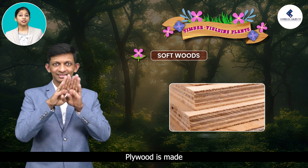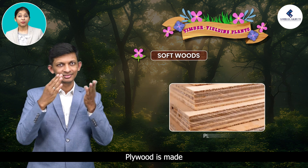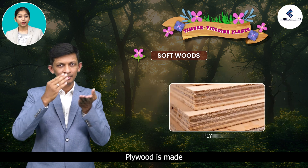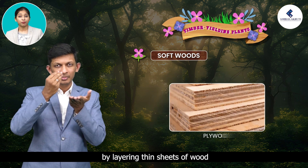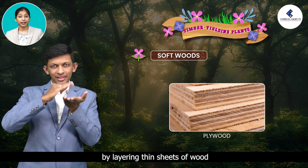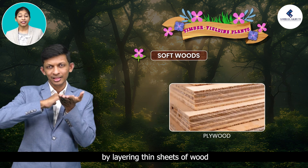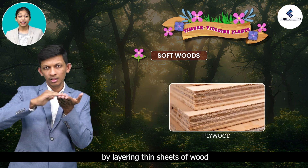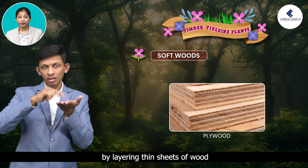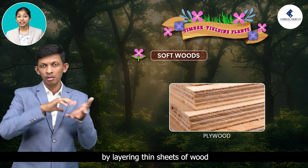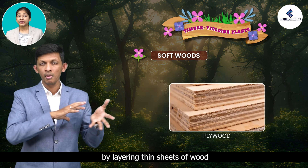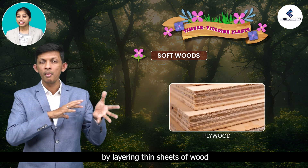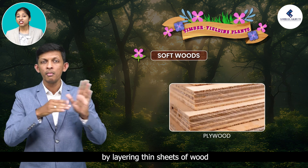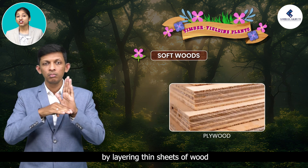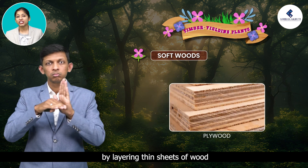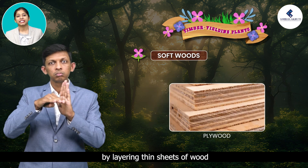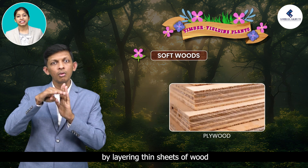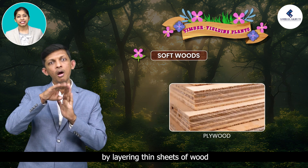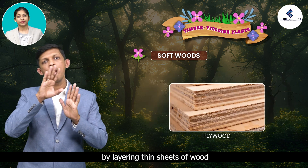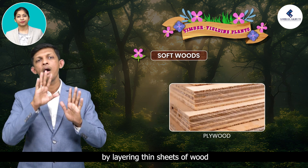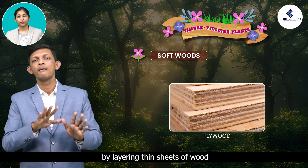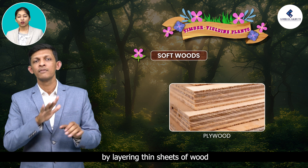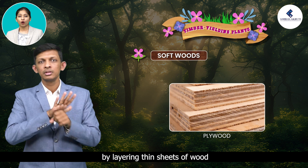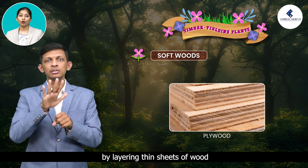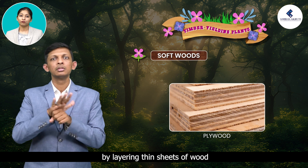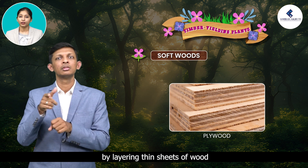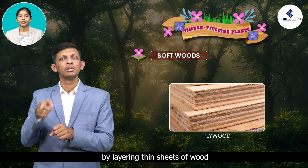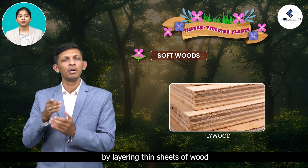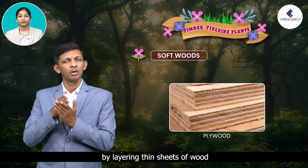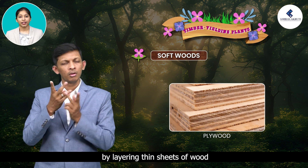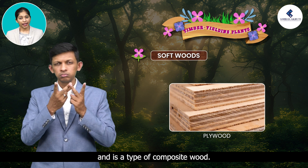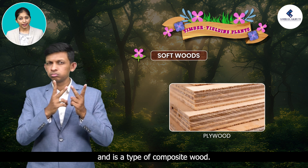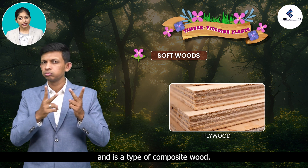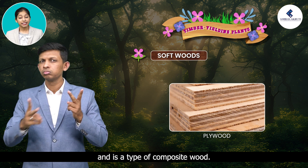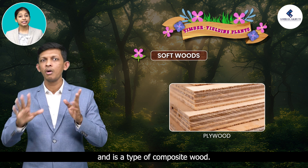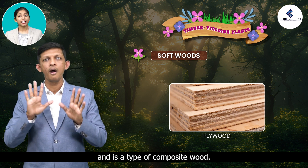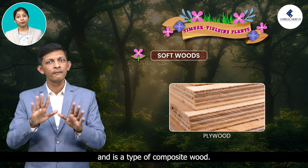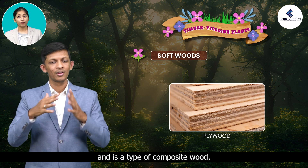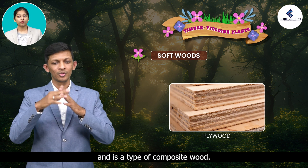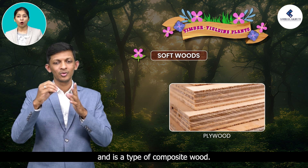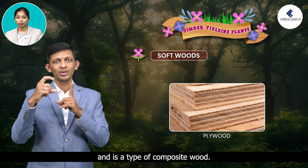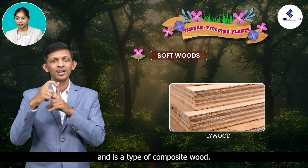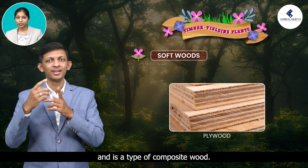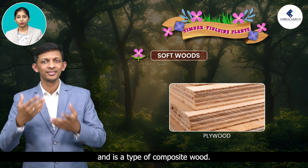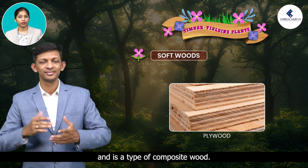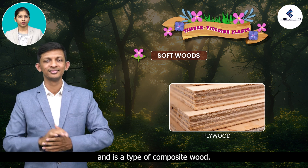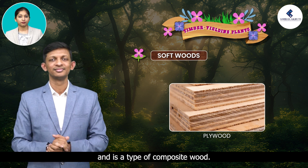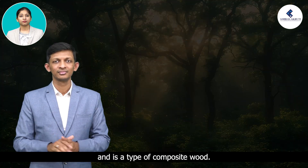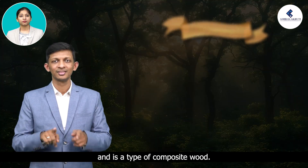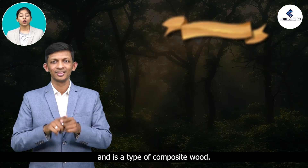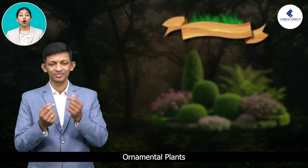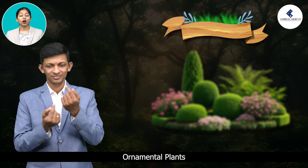Plywood is made by layering thin sheets of wood and is a type of composite